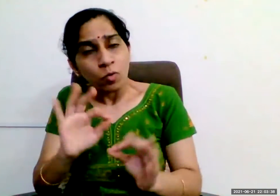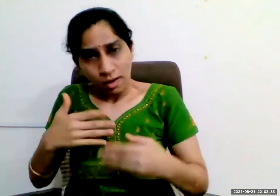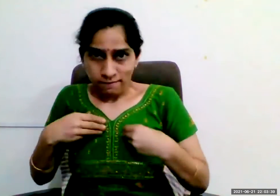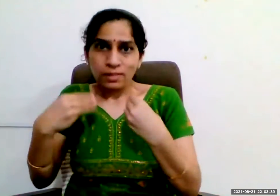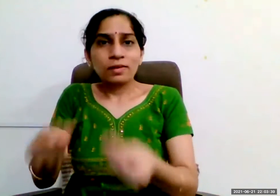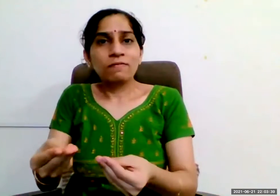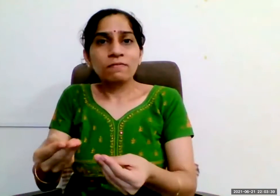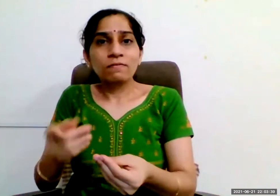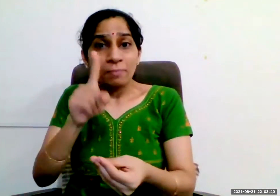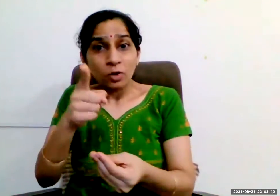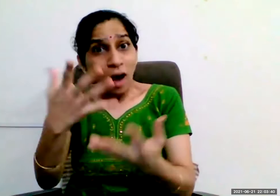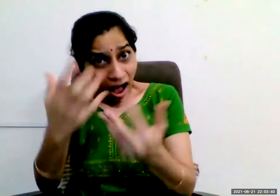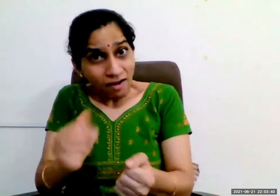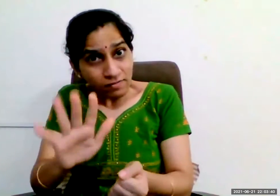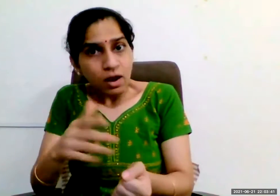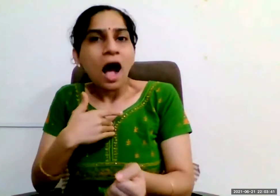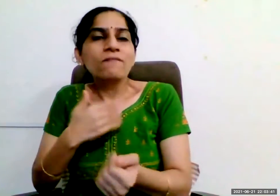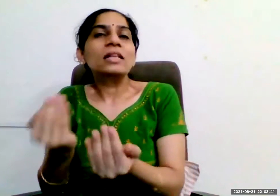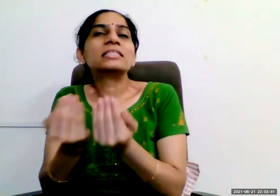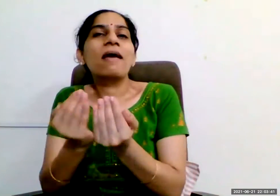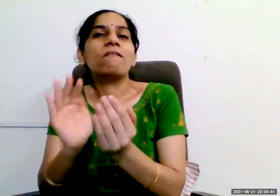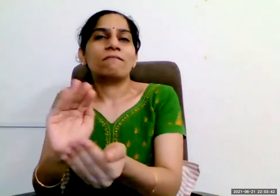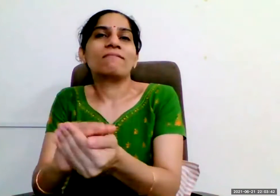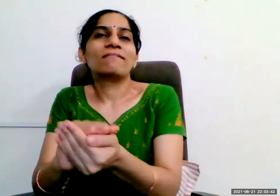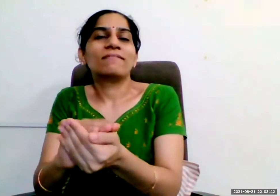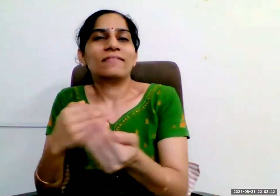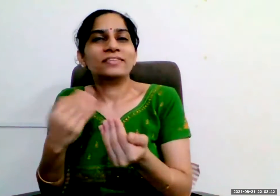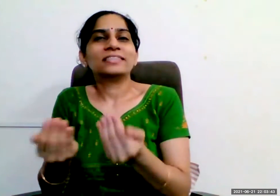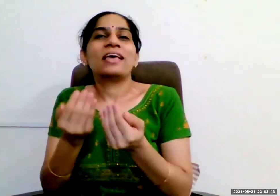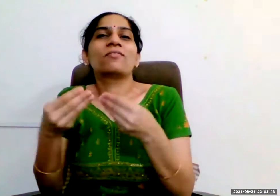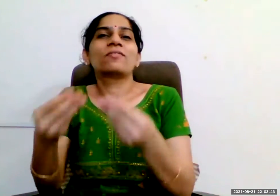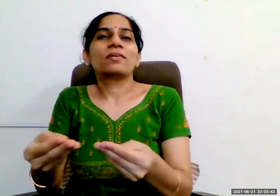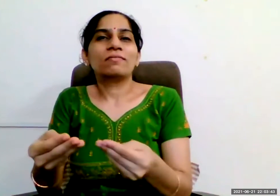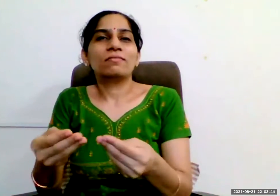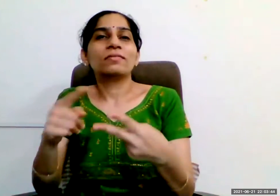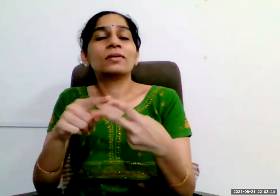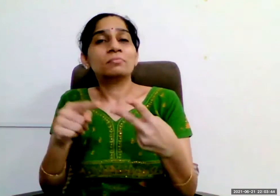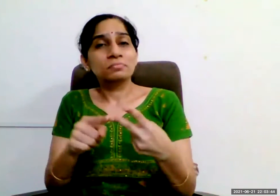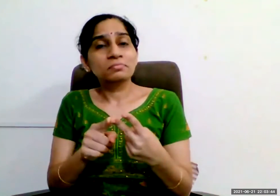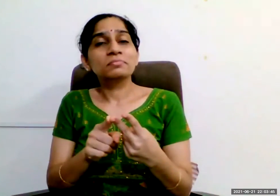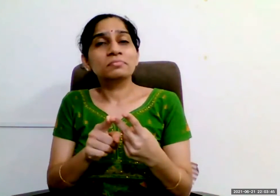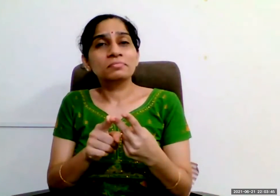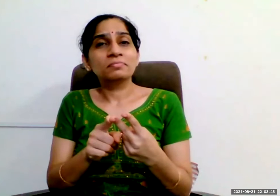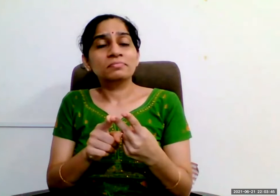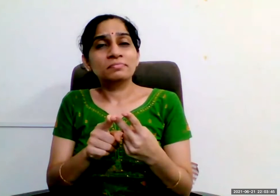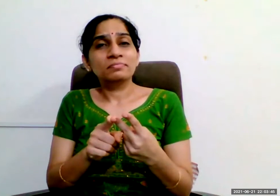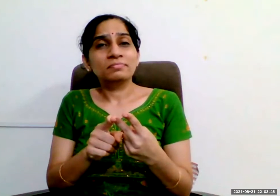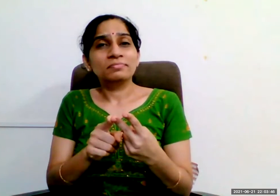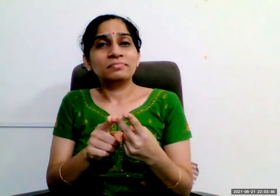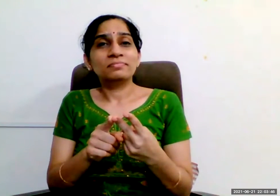But therefore, those who worship me with devotion, I give them what they lack and preserve what they have. And Krishna